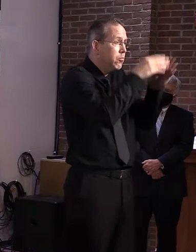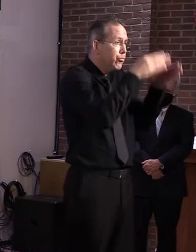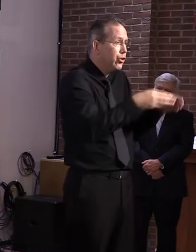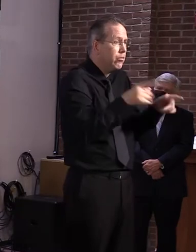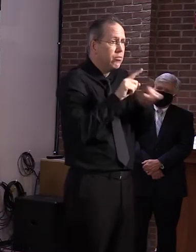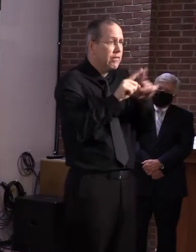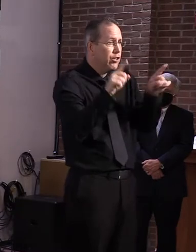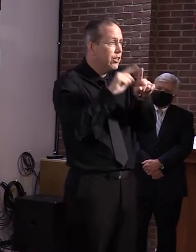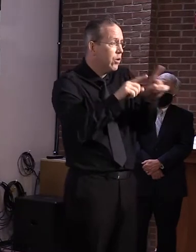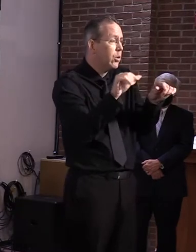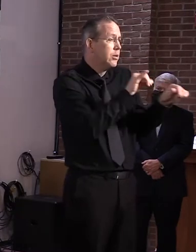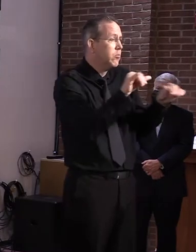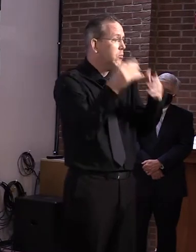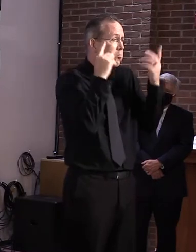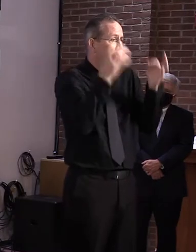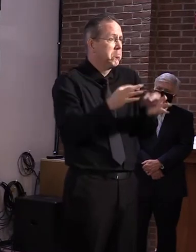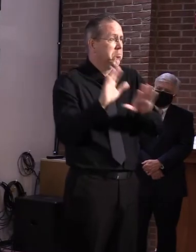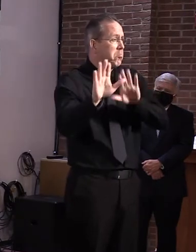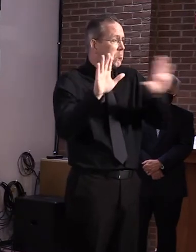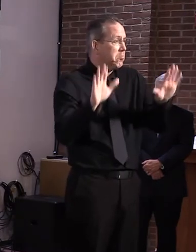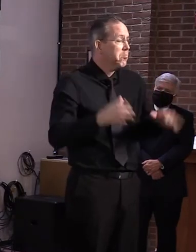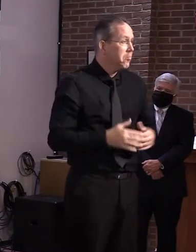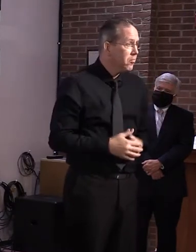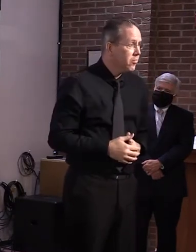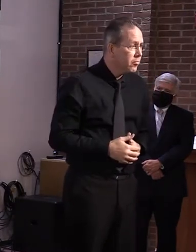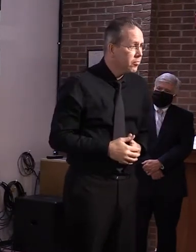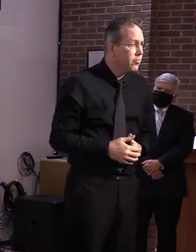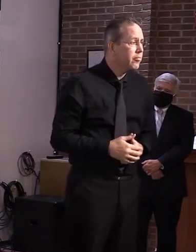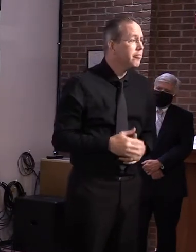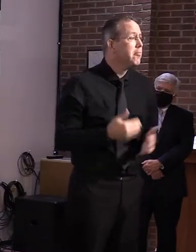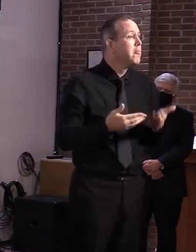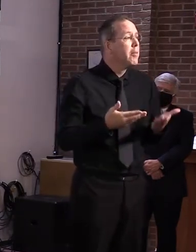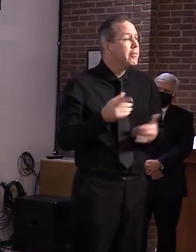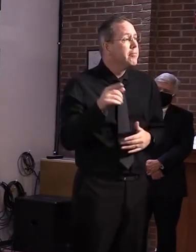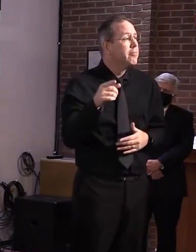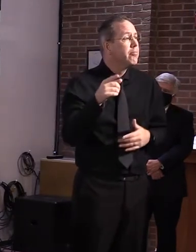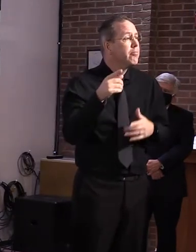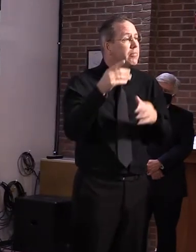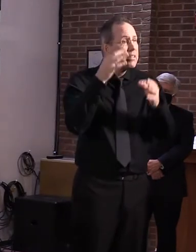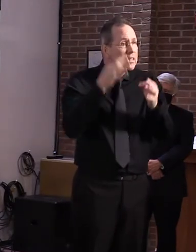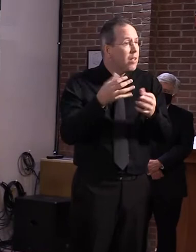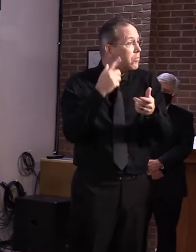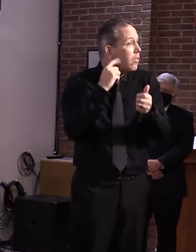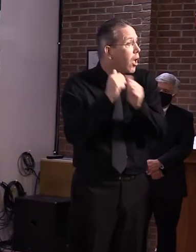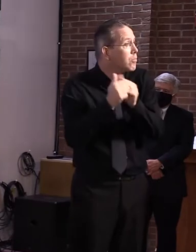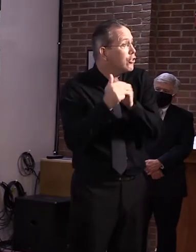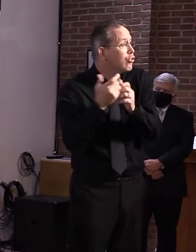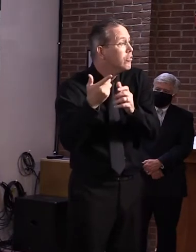they have. But that's going to be an individual school decision.